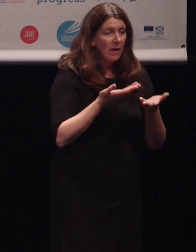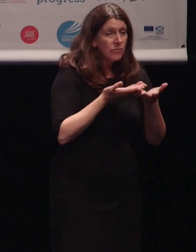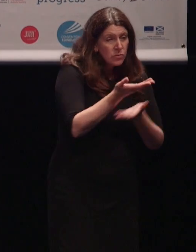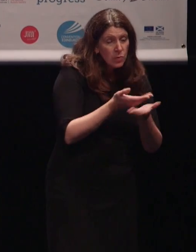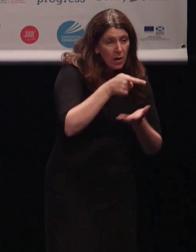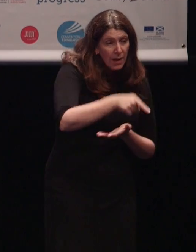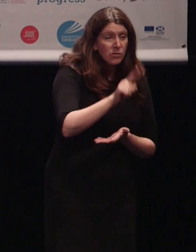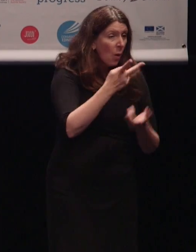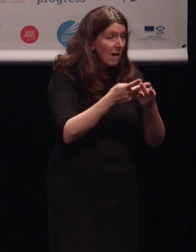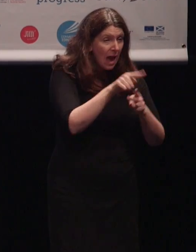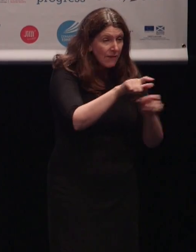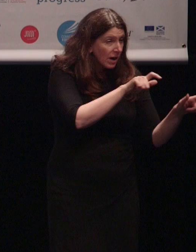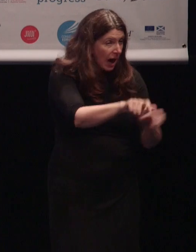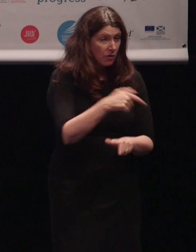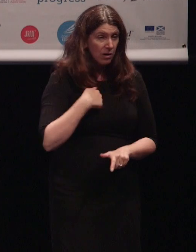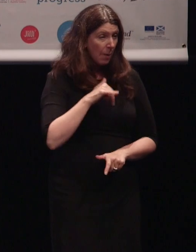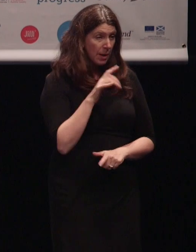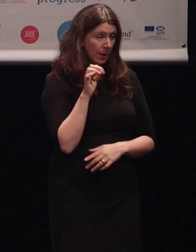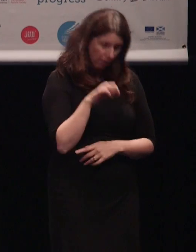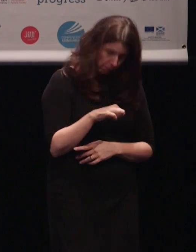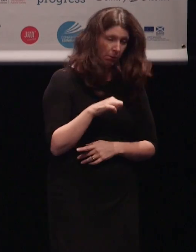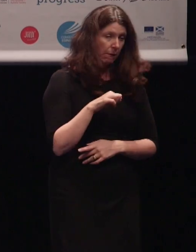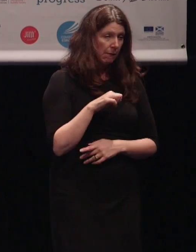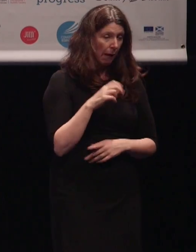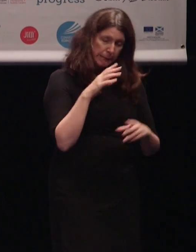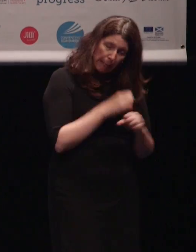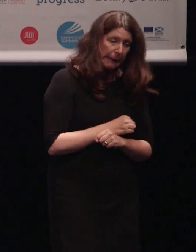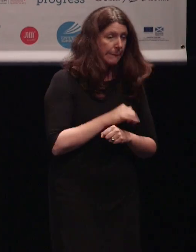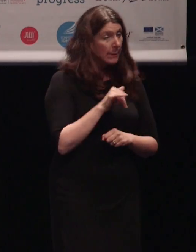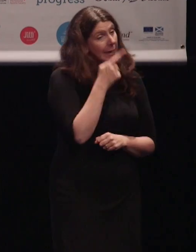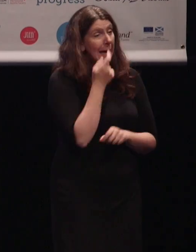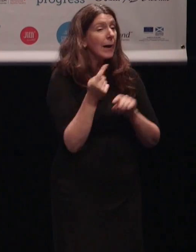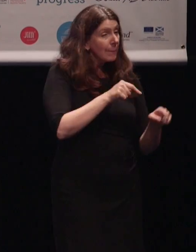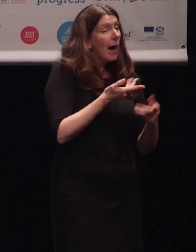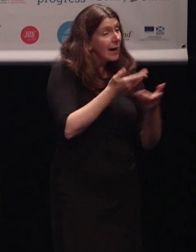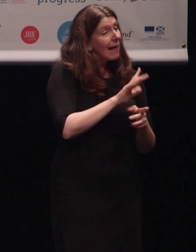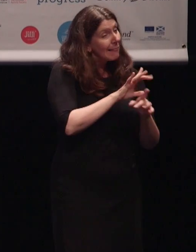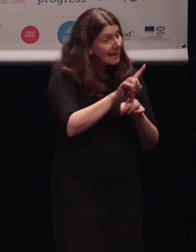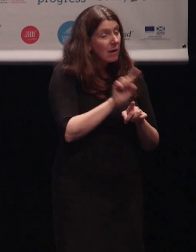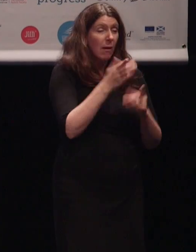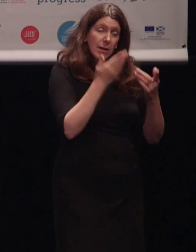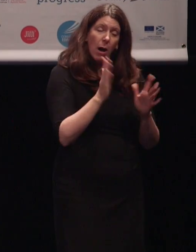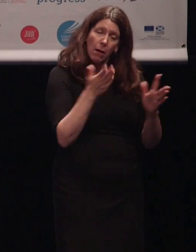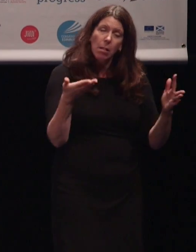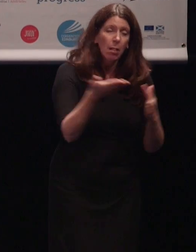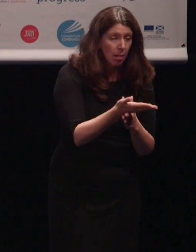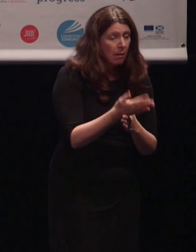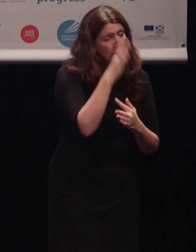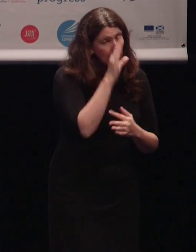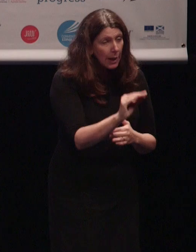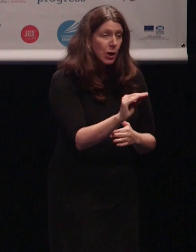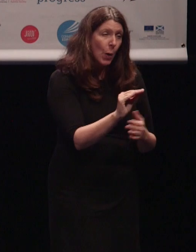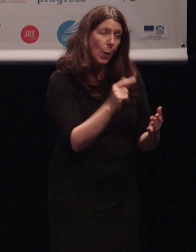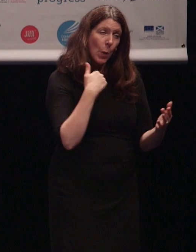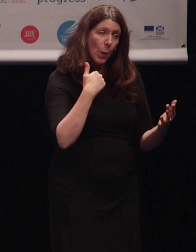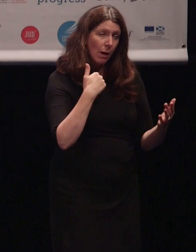I might fall asleep, or whatever. So we can come back to this later. So this is also part